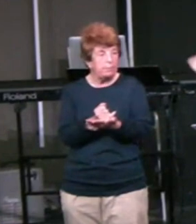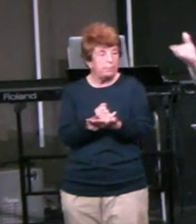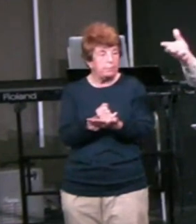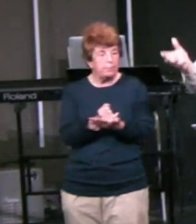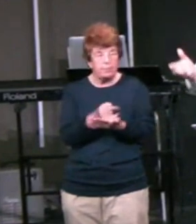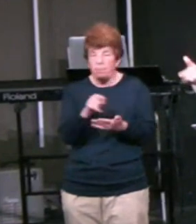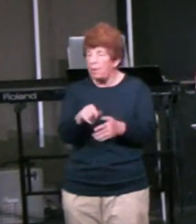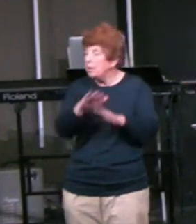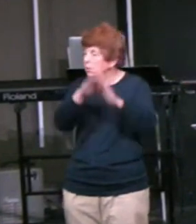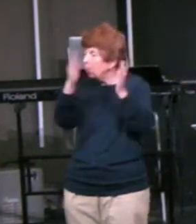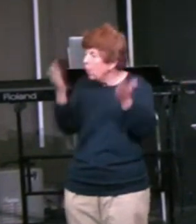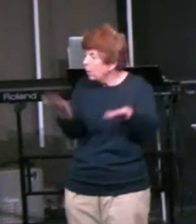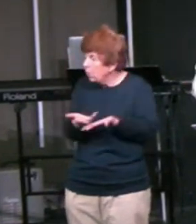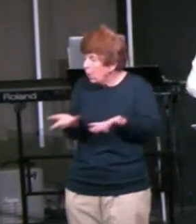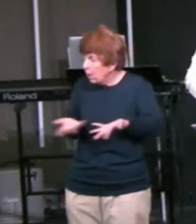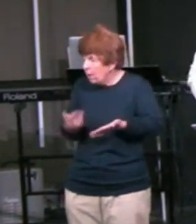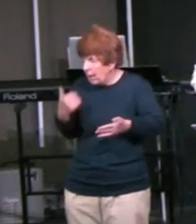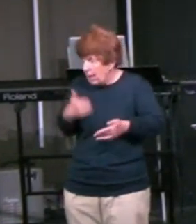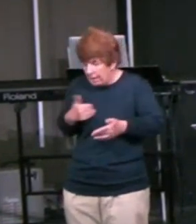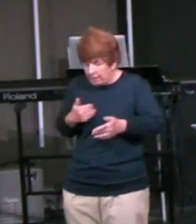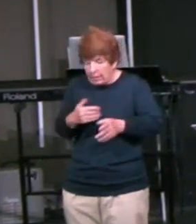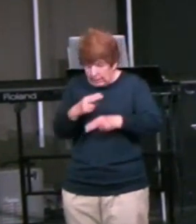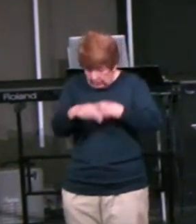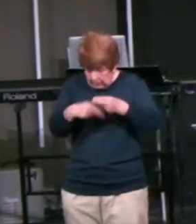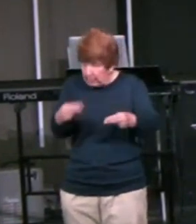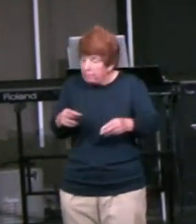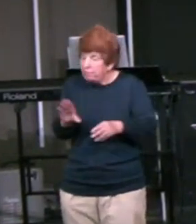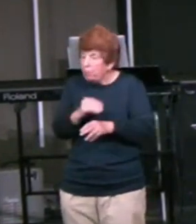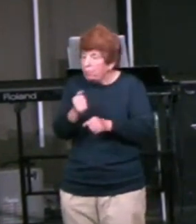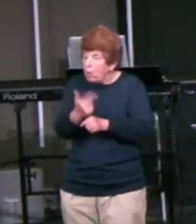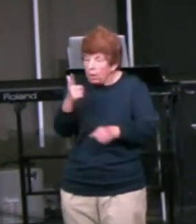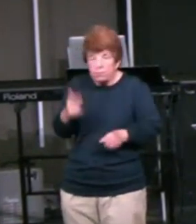But this world in which we live is a gift to us from God.